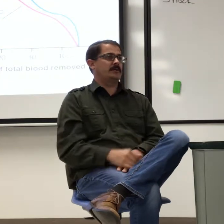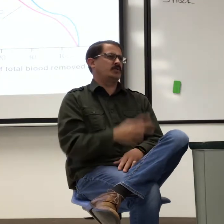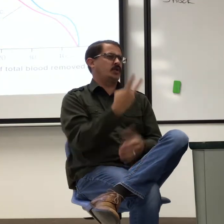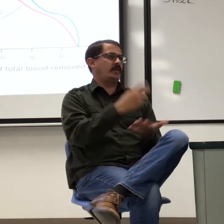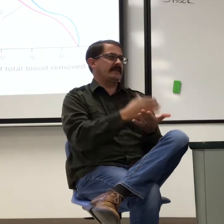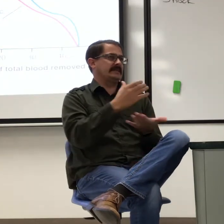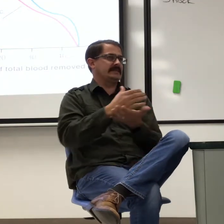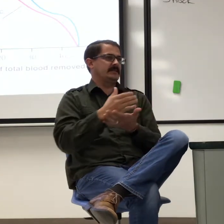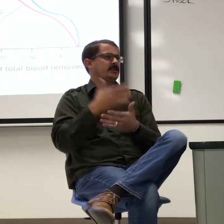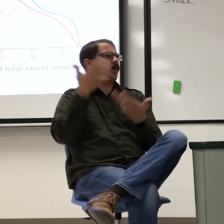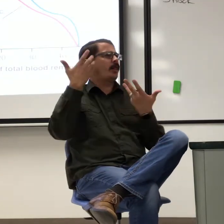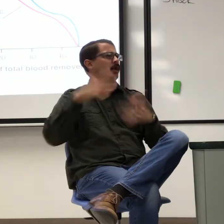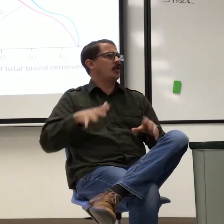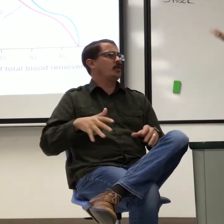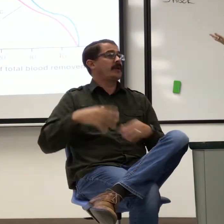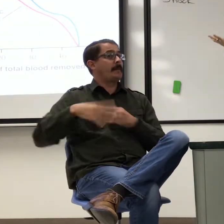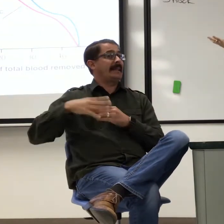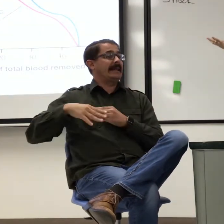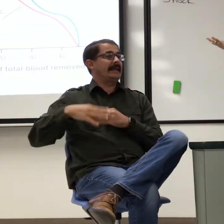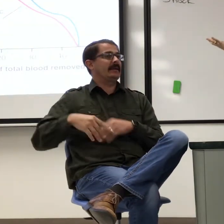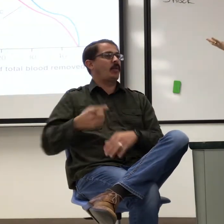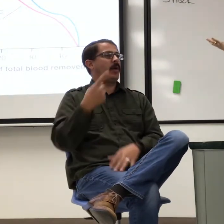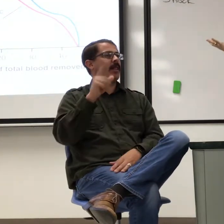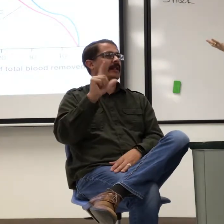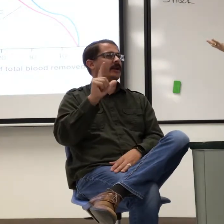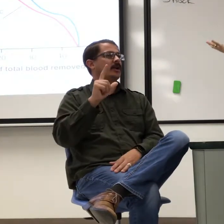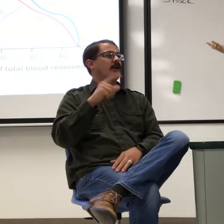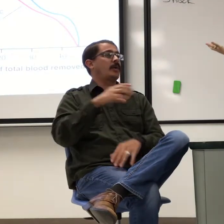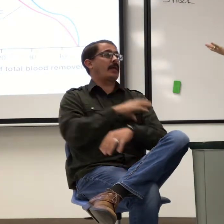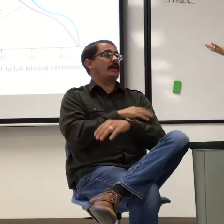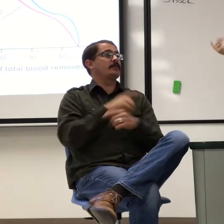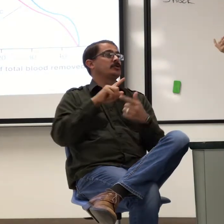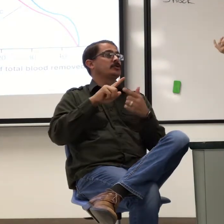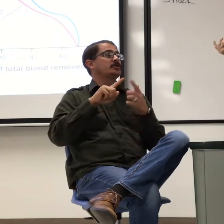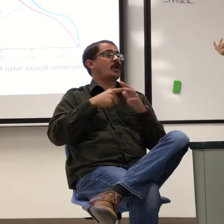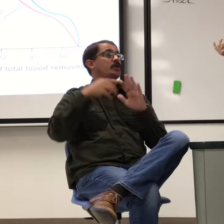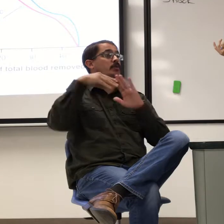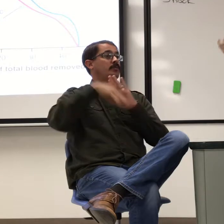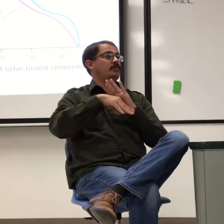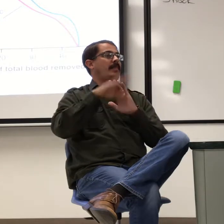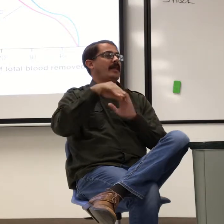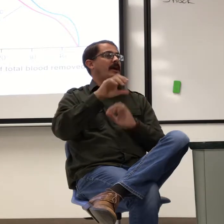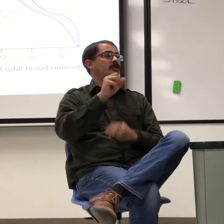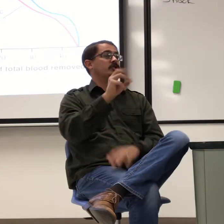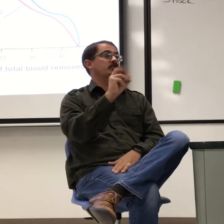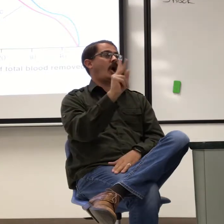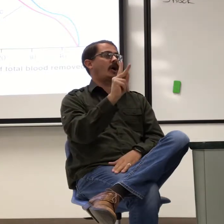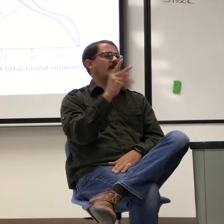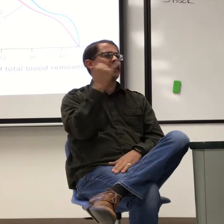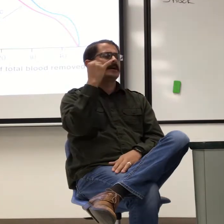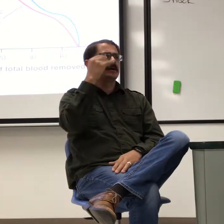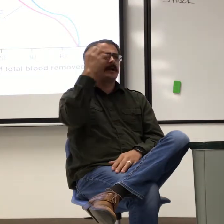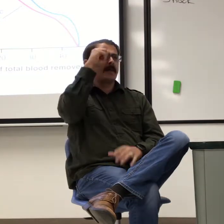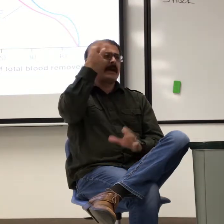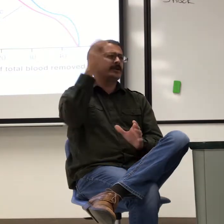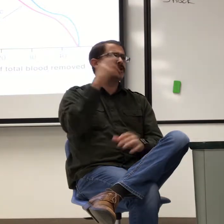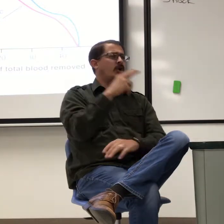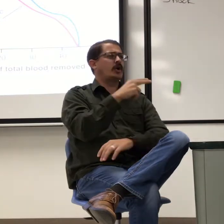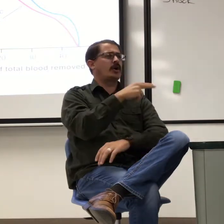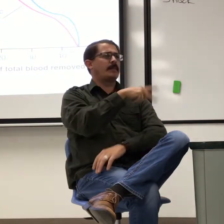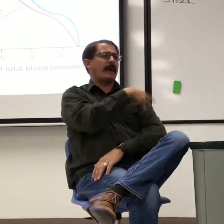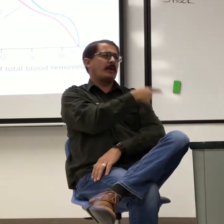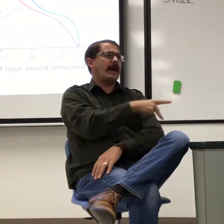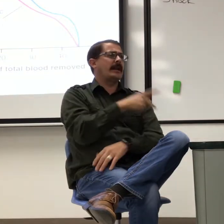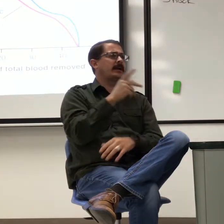about 1 liter, your blood pressure starts to plummet, and that's shock. And so imagine if you're a first responder, you want to estimate the blood